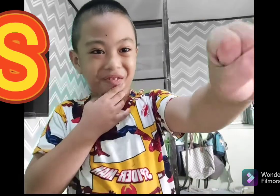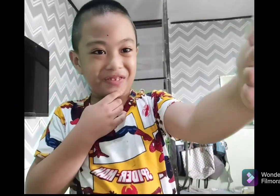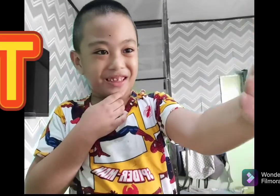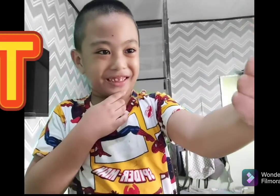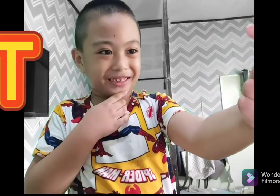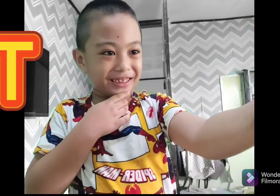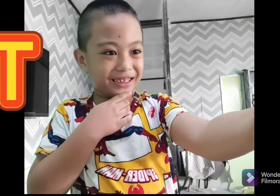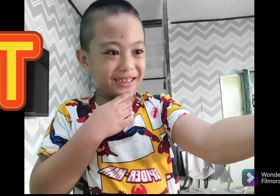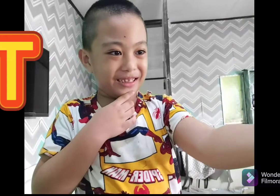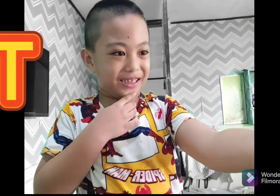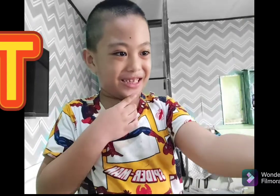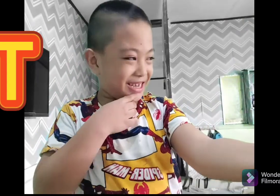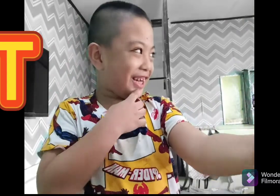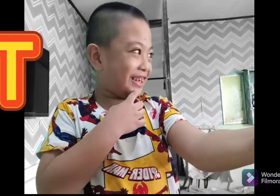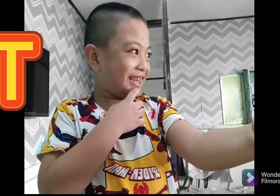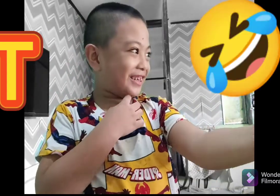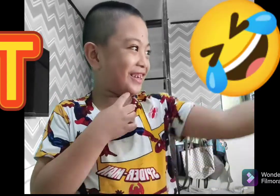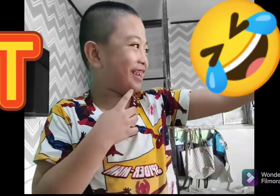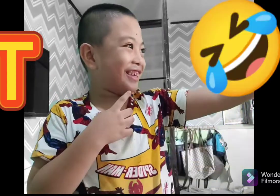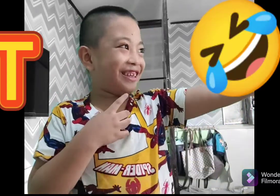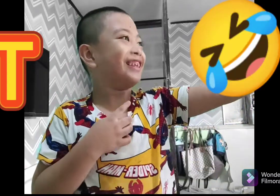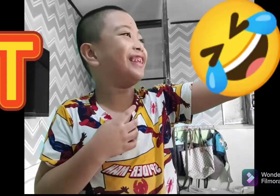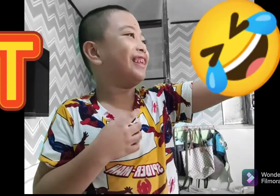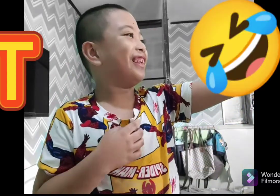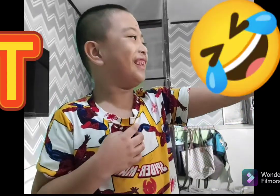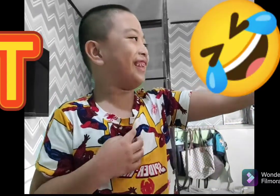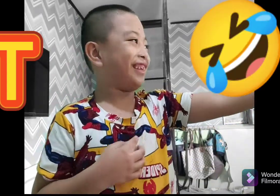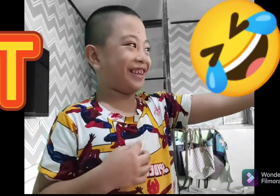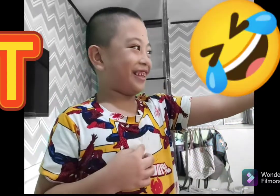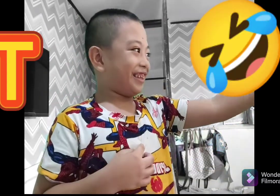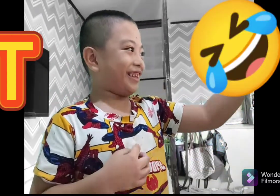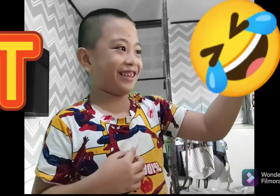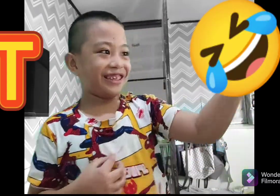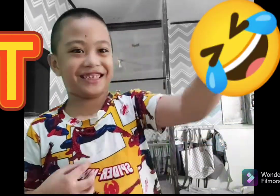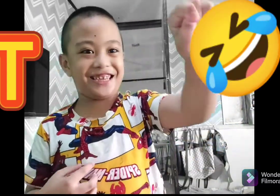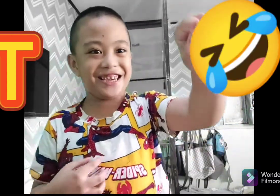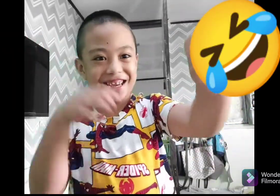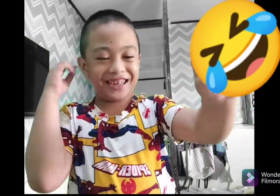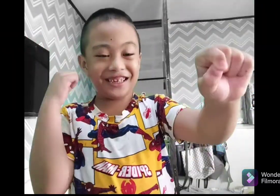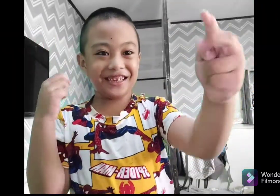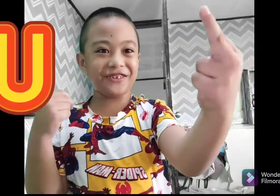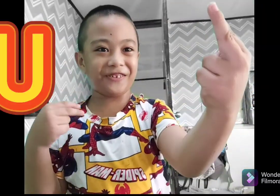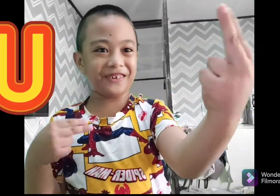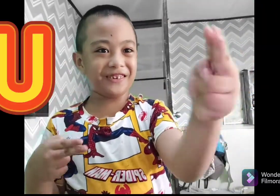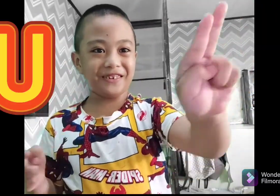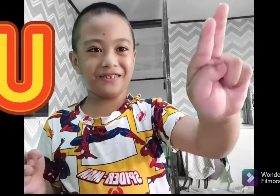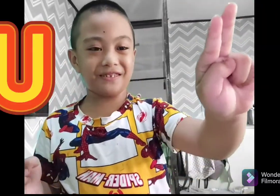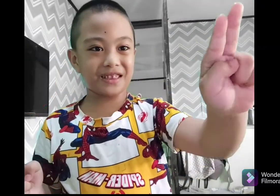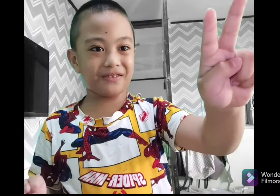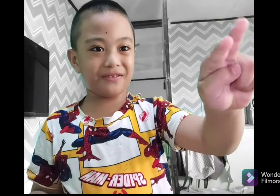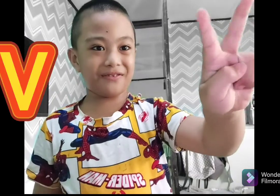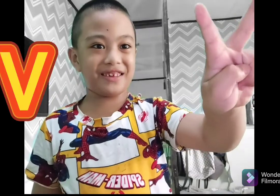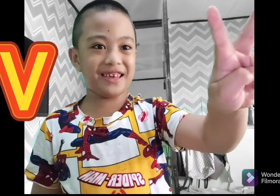-U-V